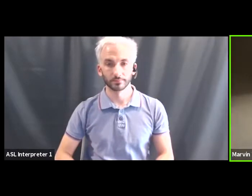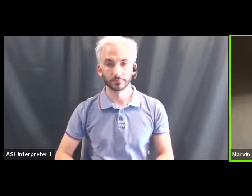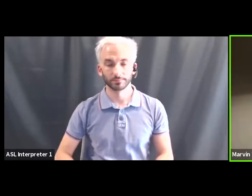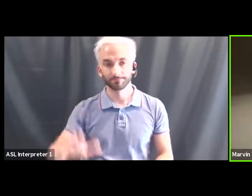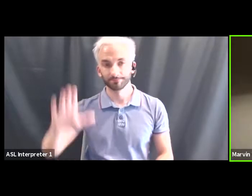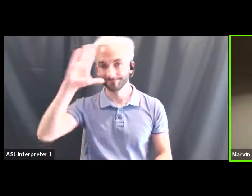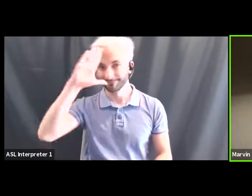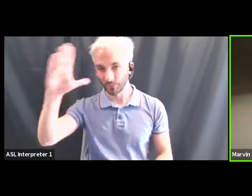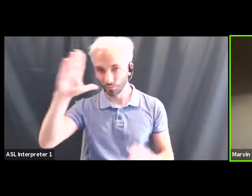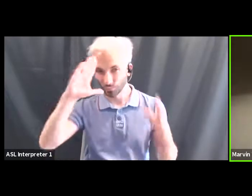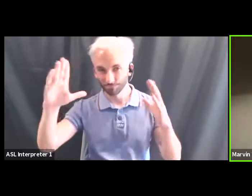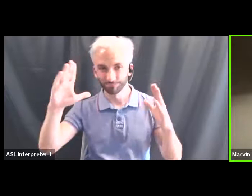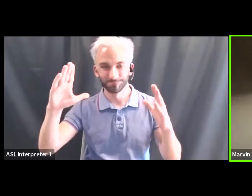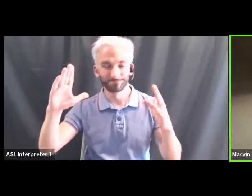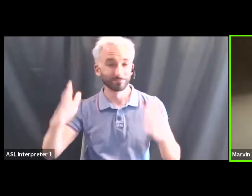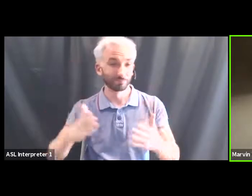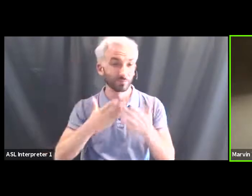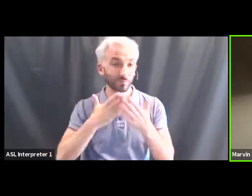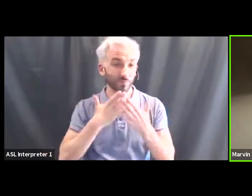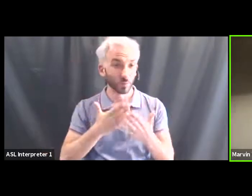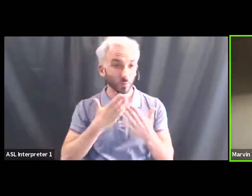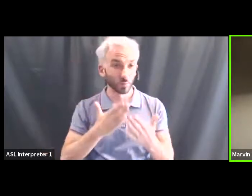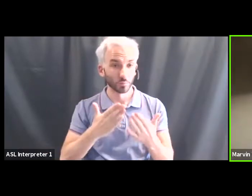Hello, everyone. Thank you for